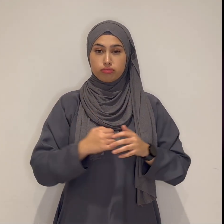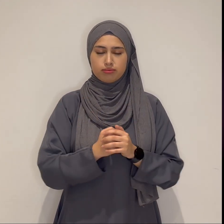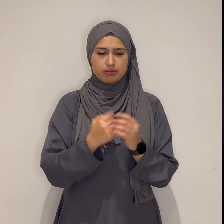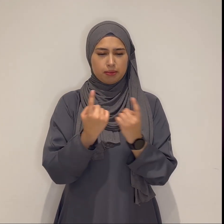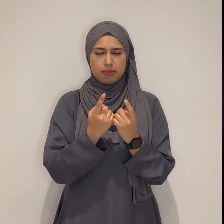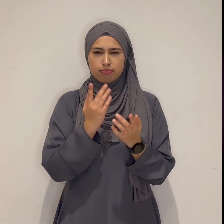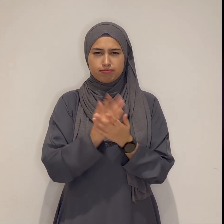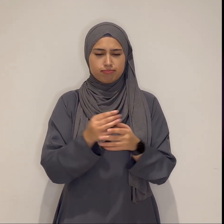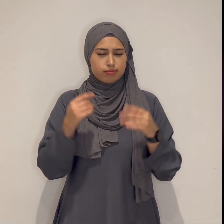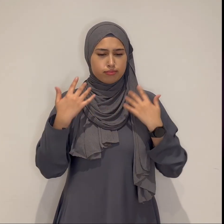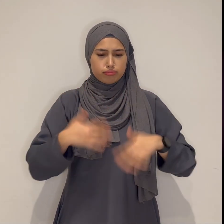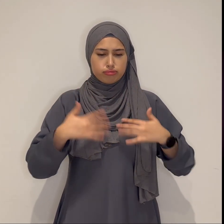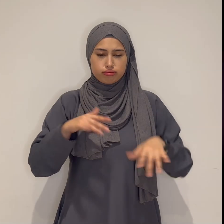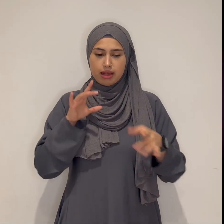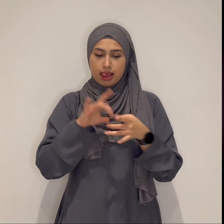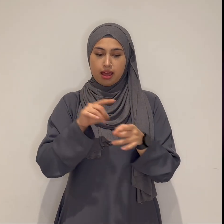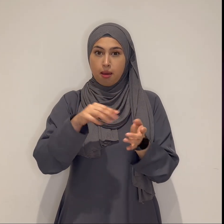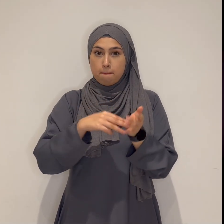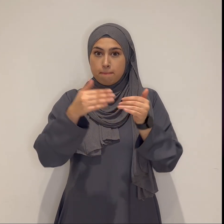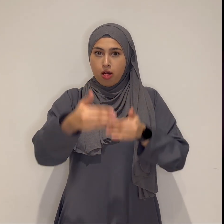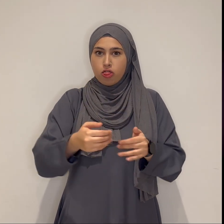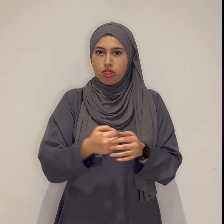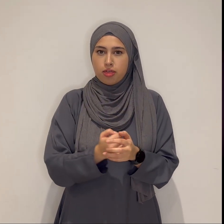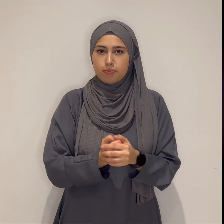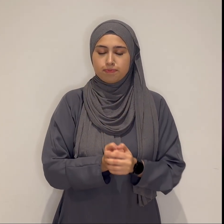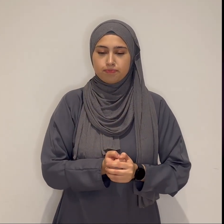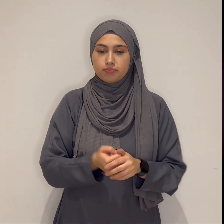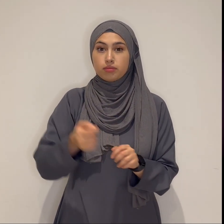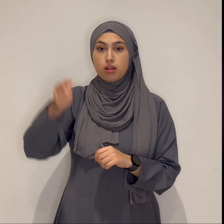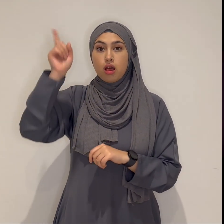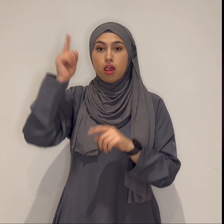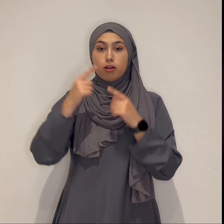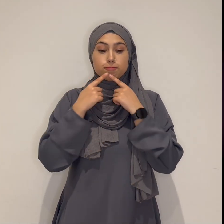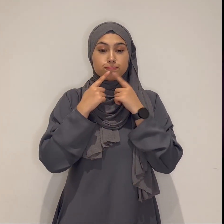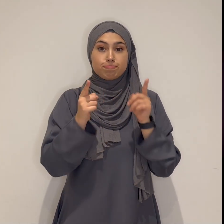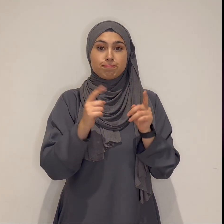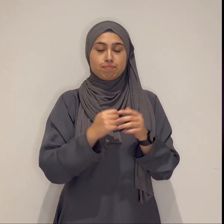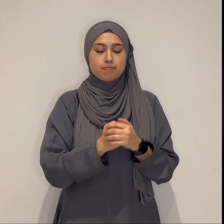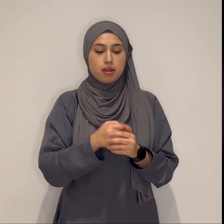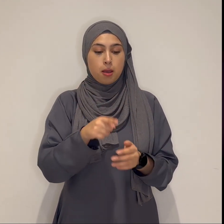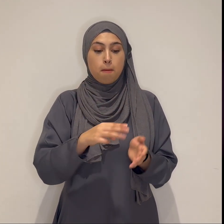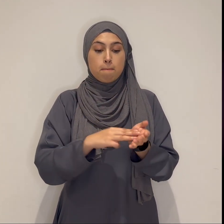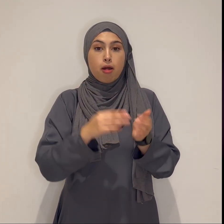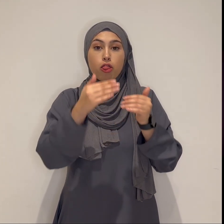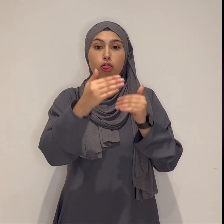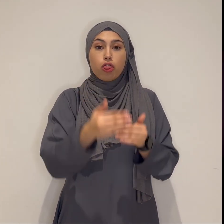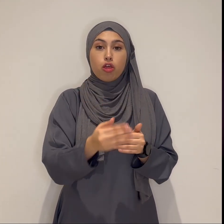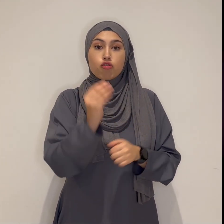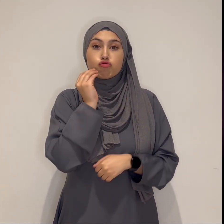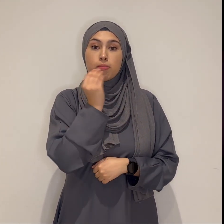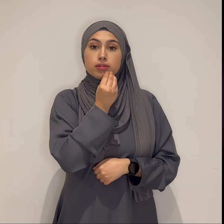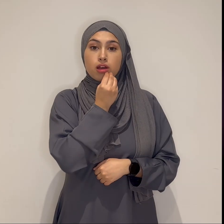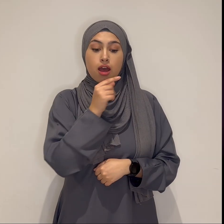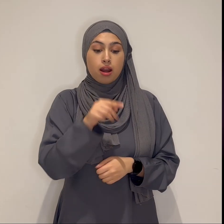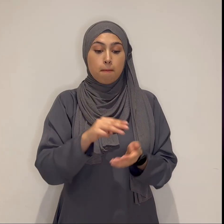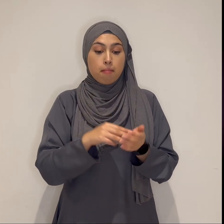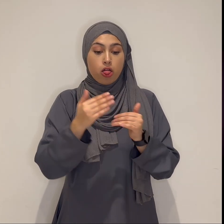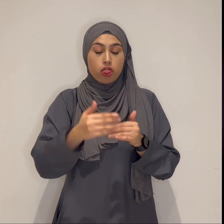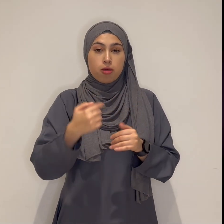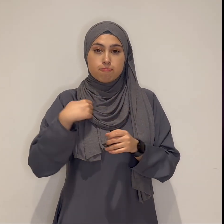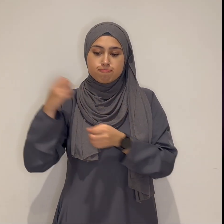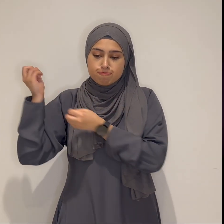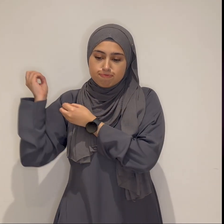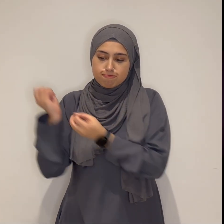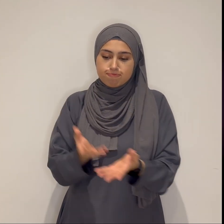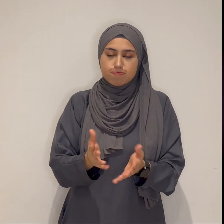find something amazing about this month. Allah subhanahu wa ta'ala says, He says the month of Ramadan is the